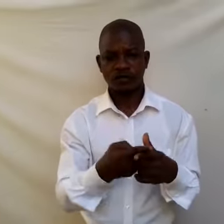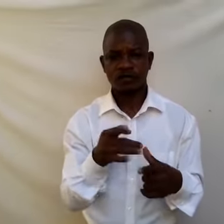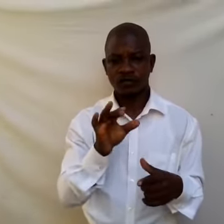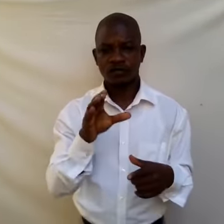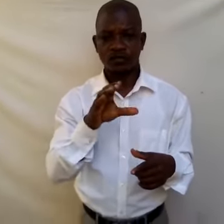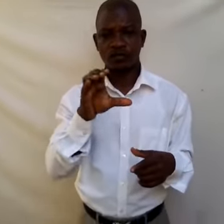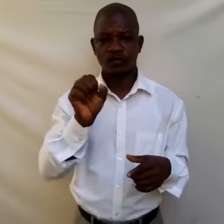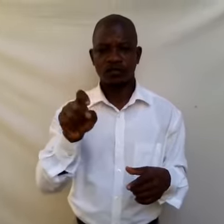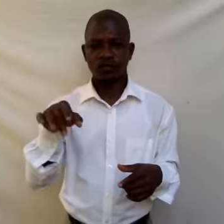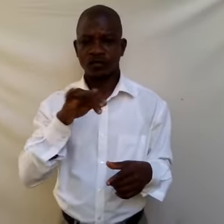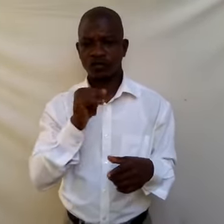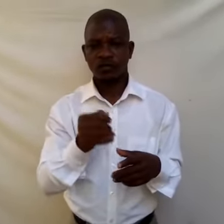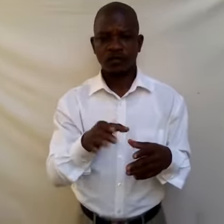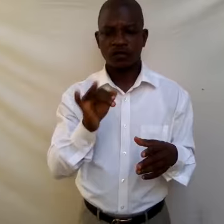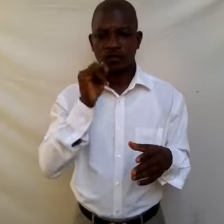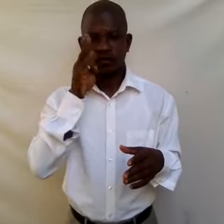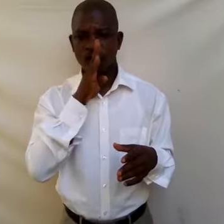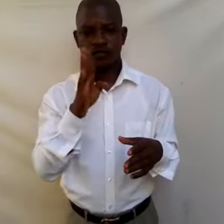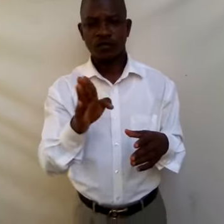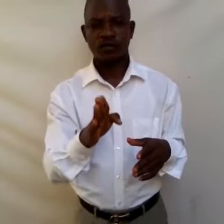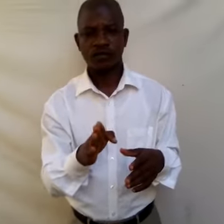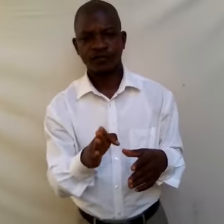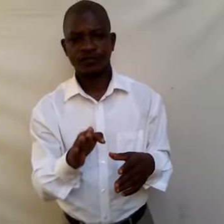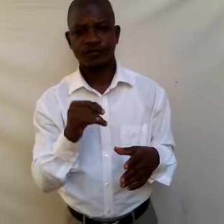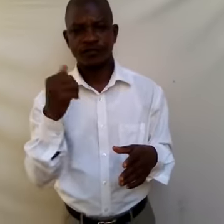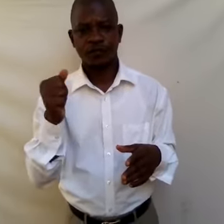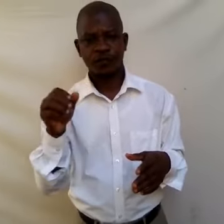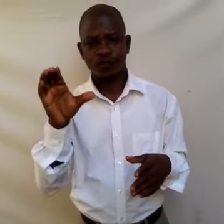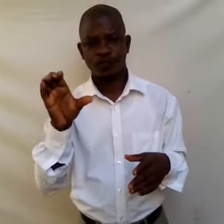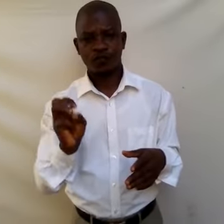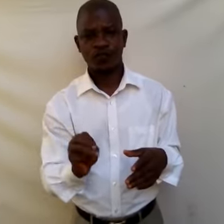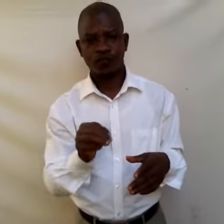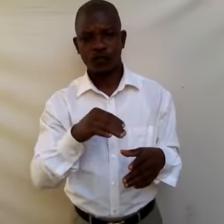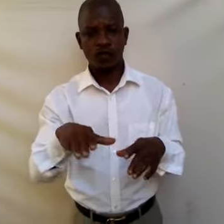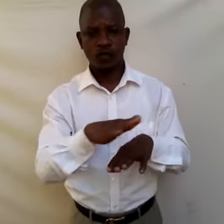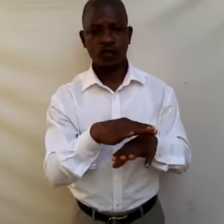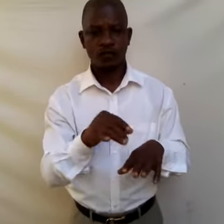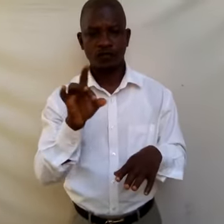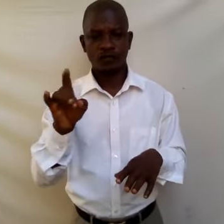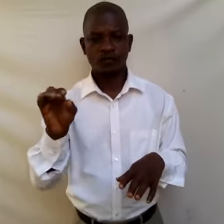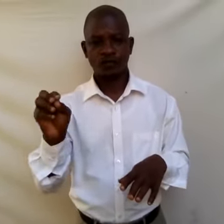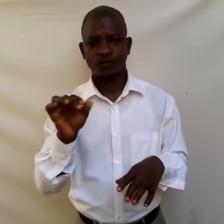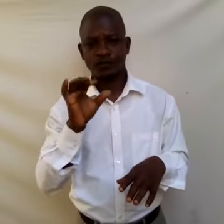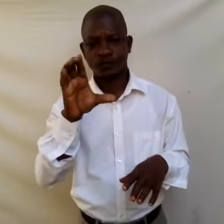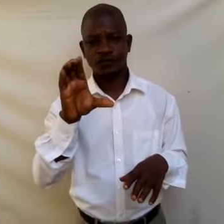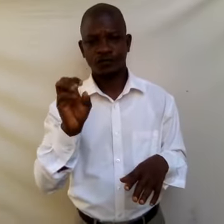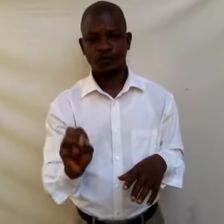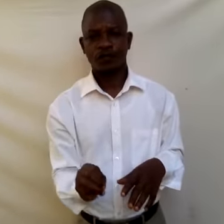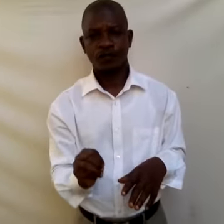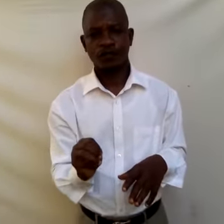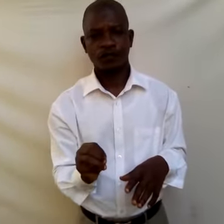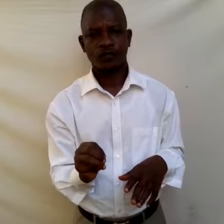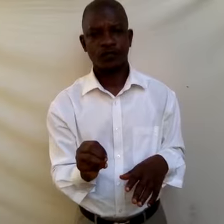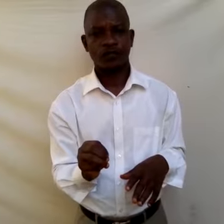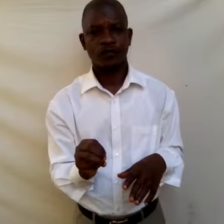or magnification will be 10 centimeters all over 80 centimeters,